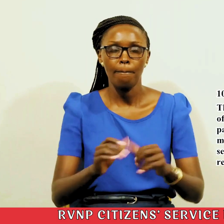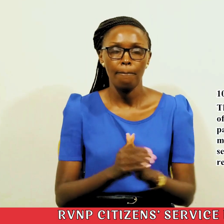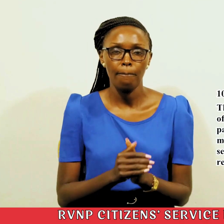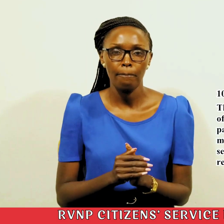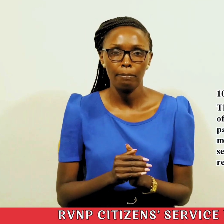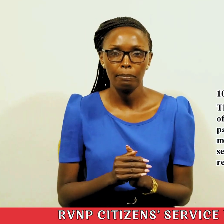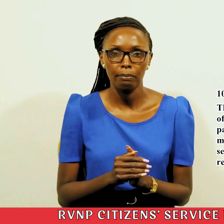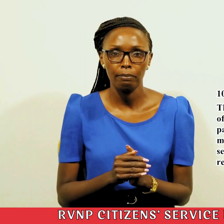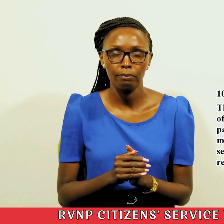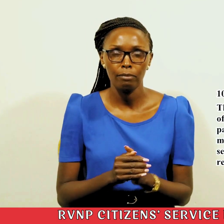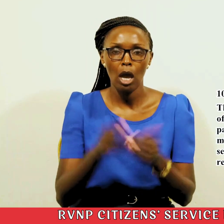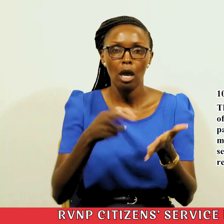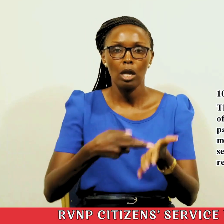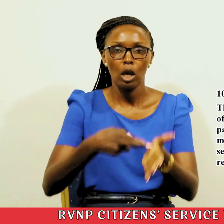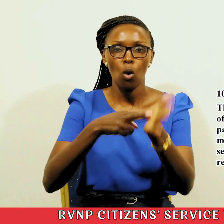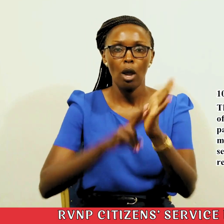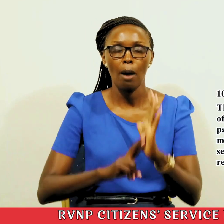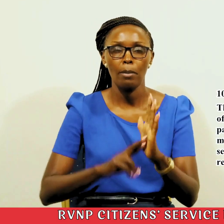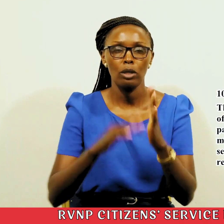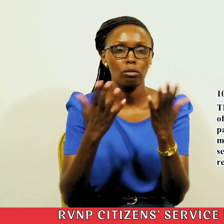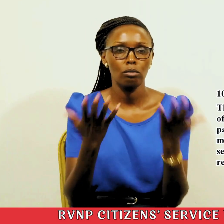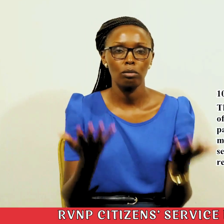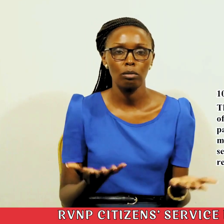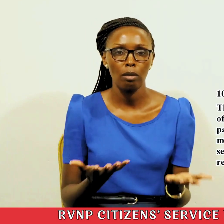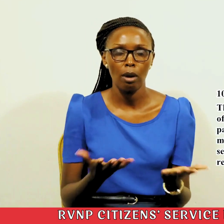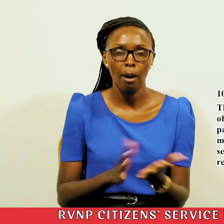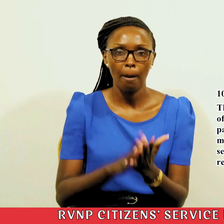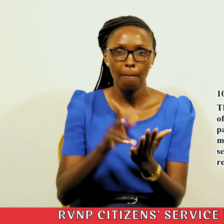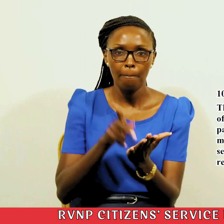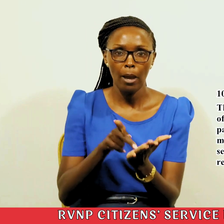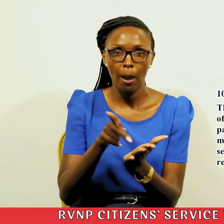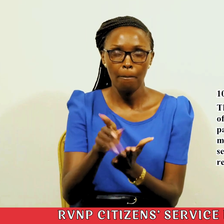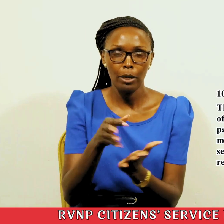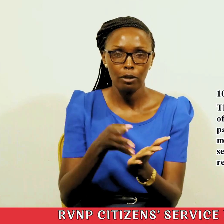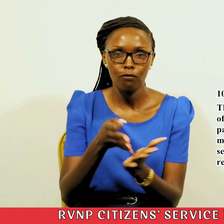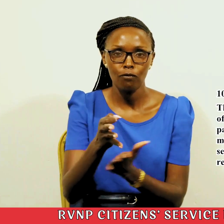The requirements are payment of fees,